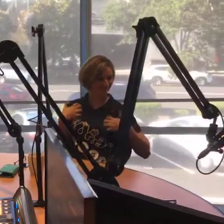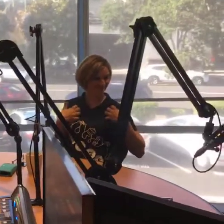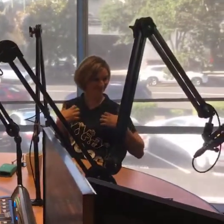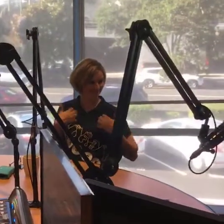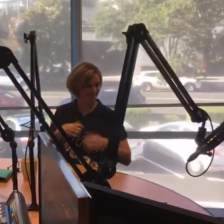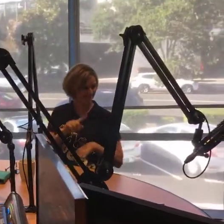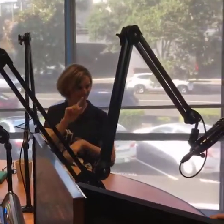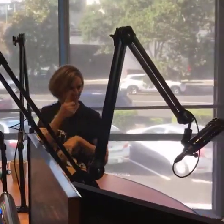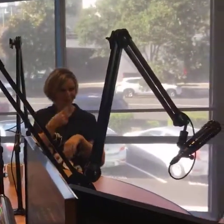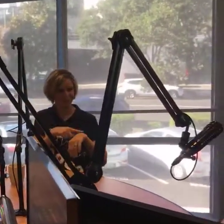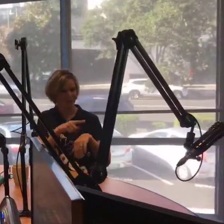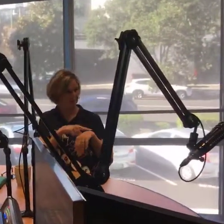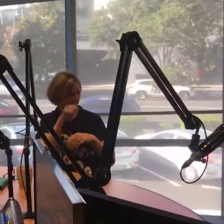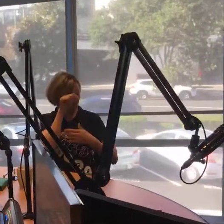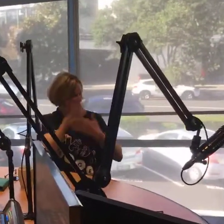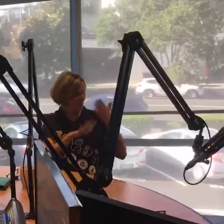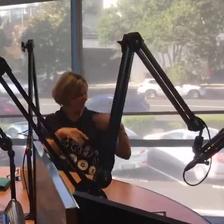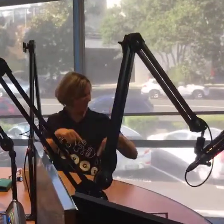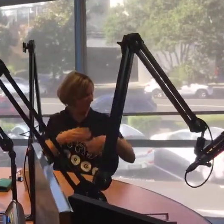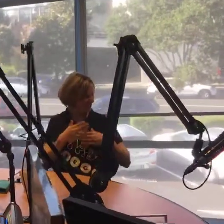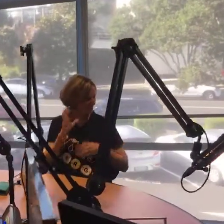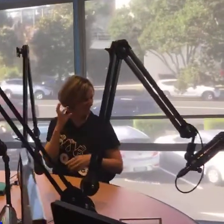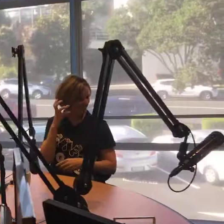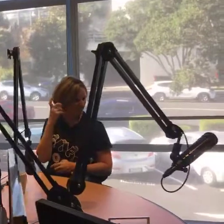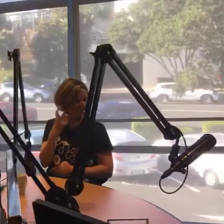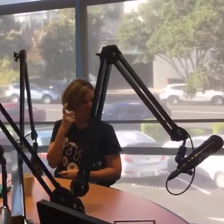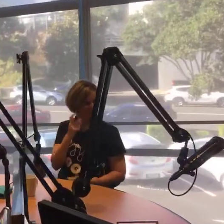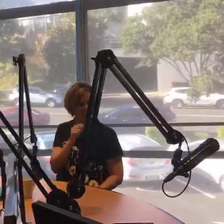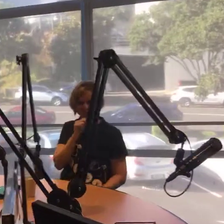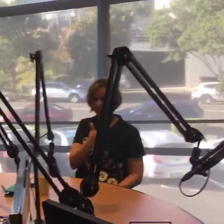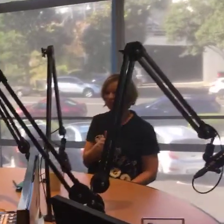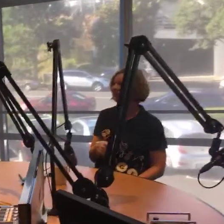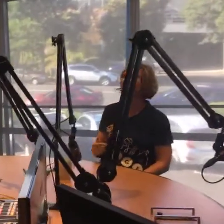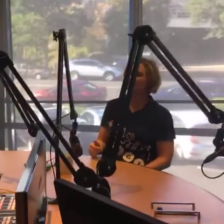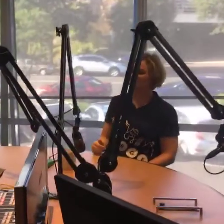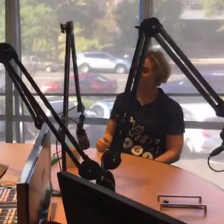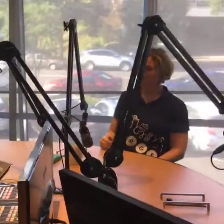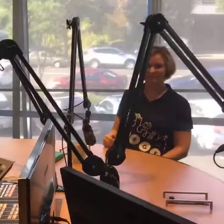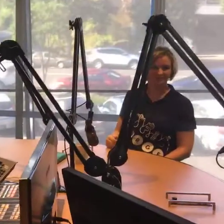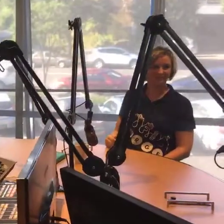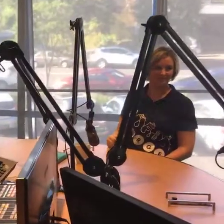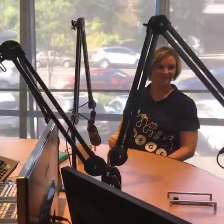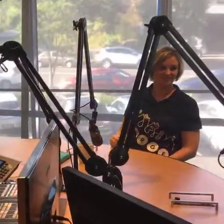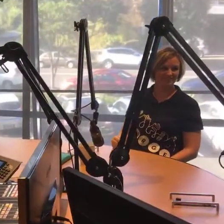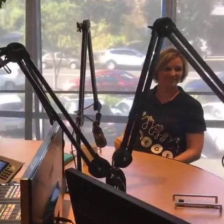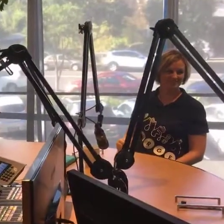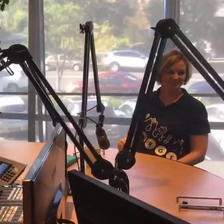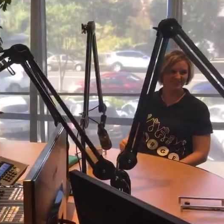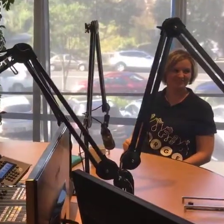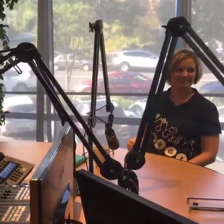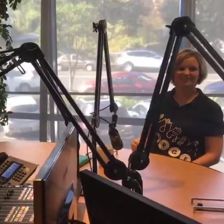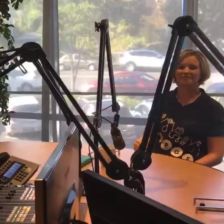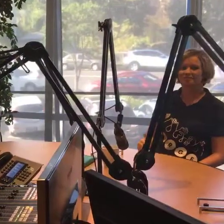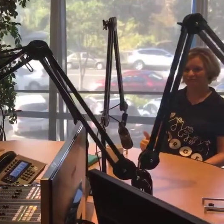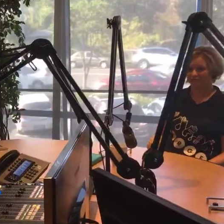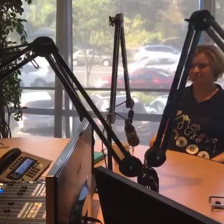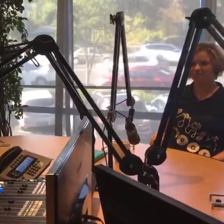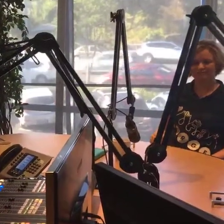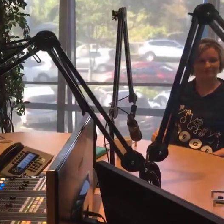Okay, we're live in 30 seconds. I'll start turning the my mic on, and then other mics from there. Yeah.